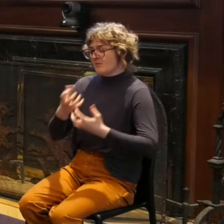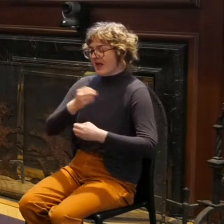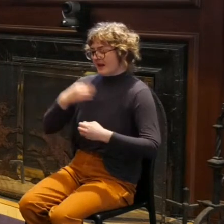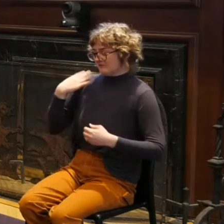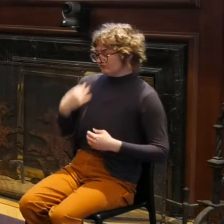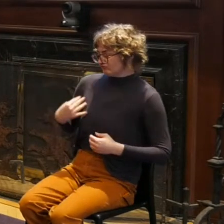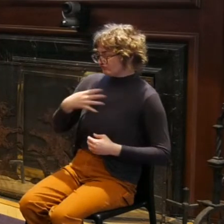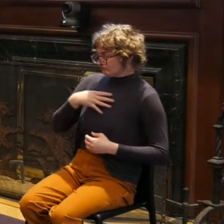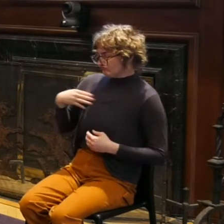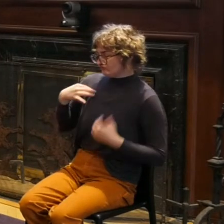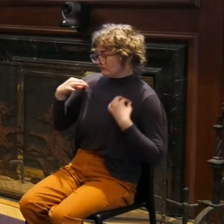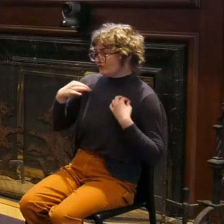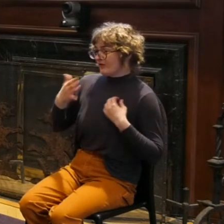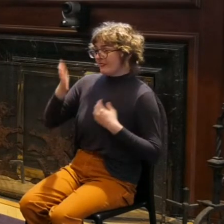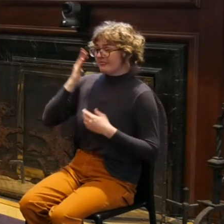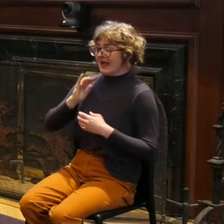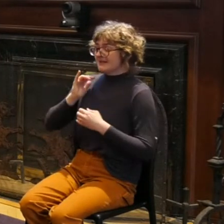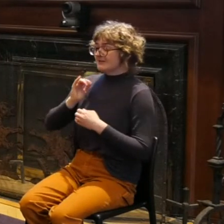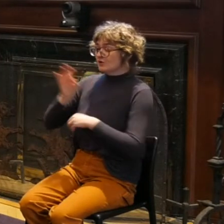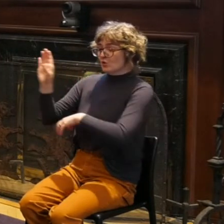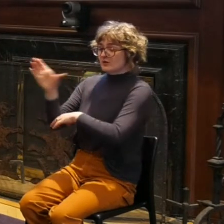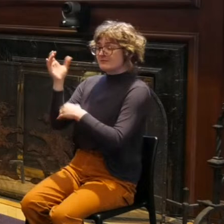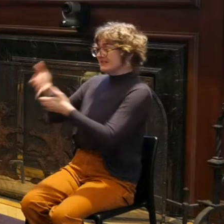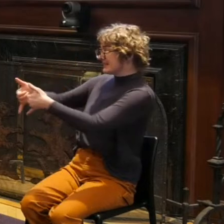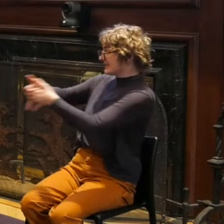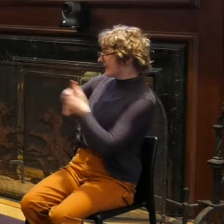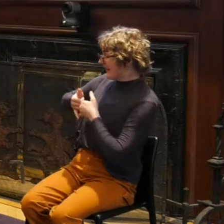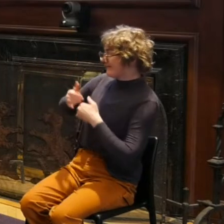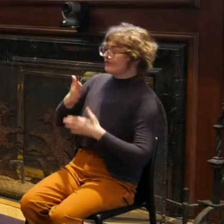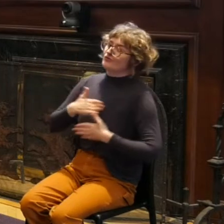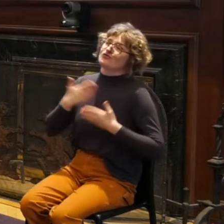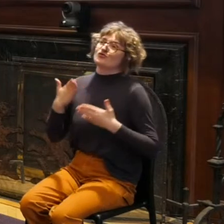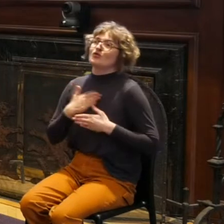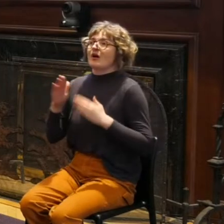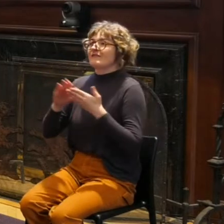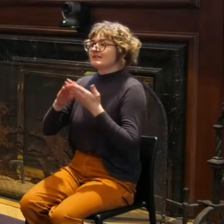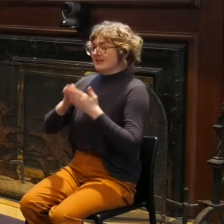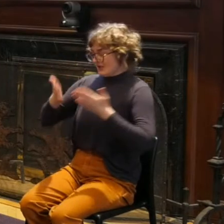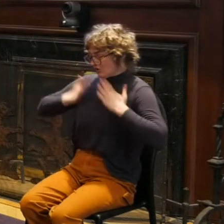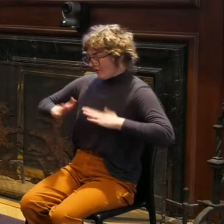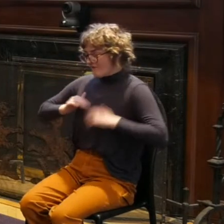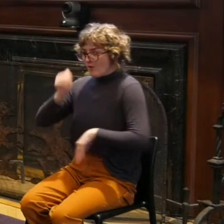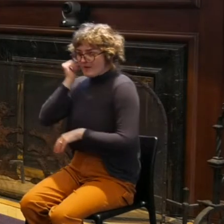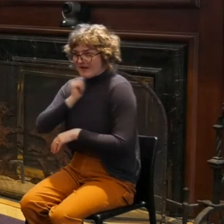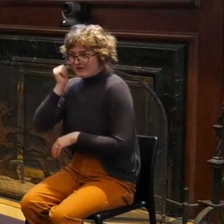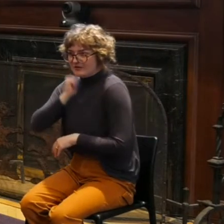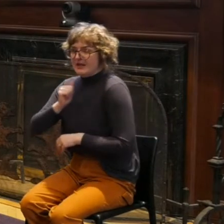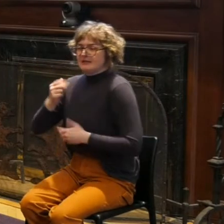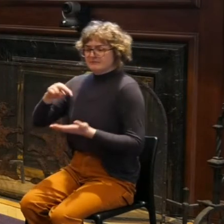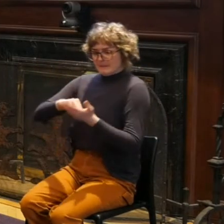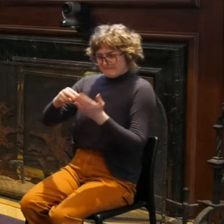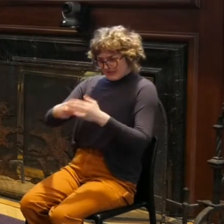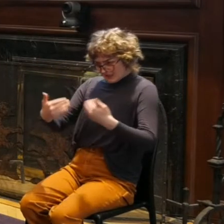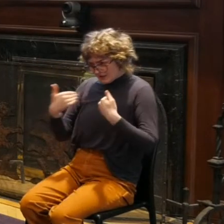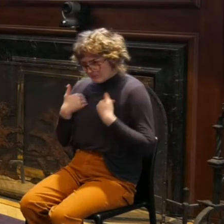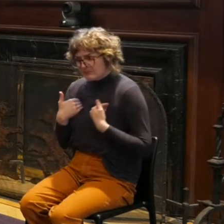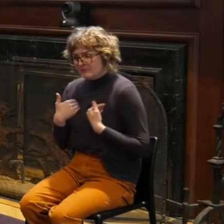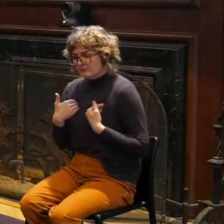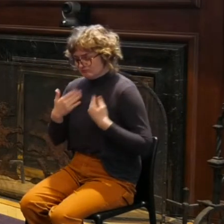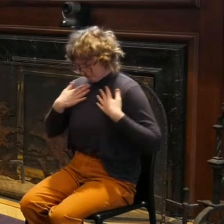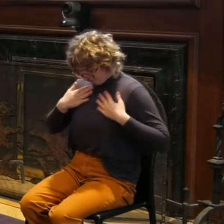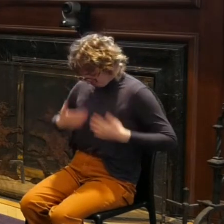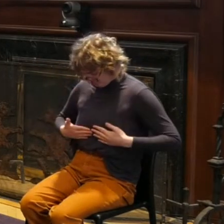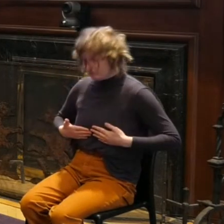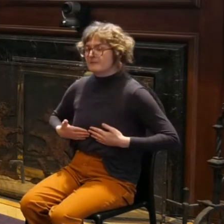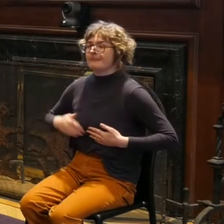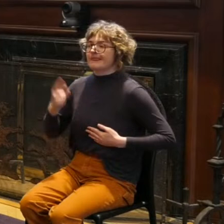shirt you received last Christmas. You even loved the city uniform you wore to work each day. It meant something to you. You didn't